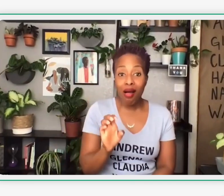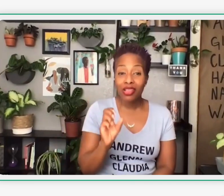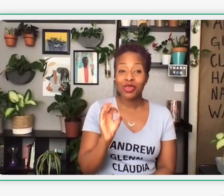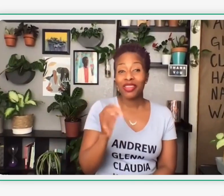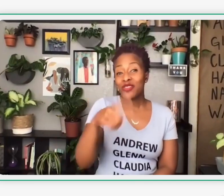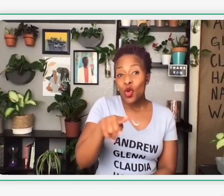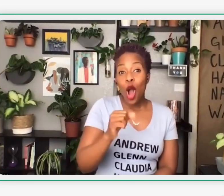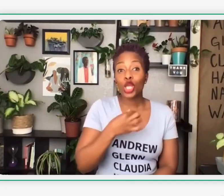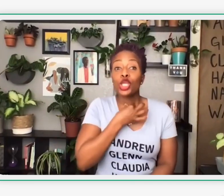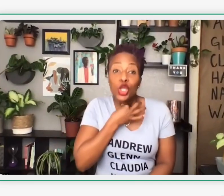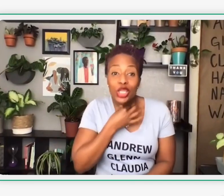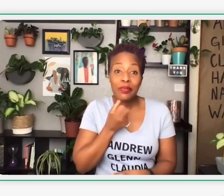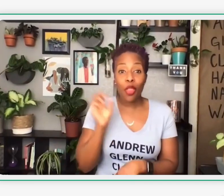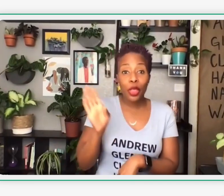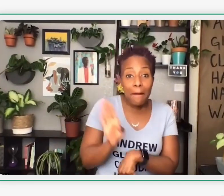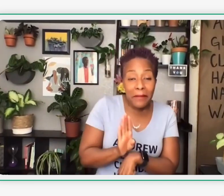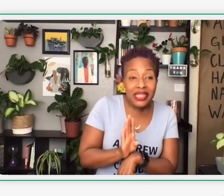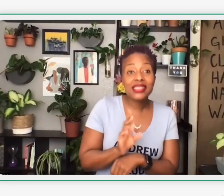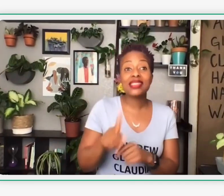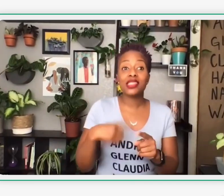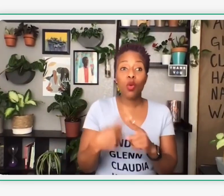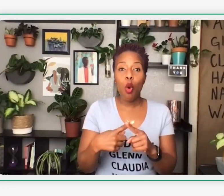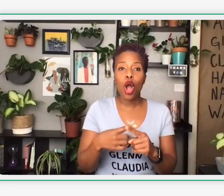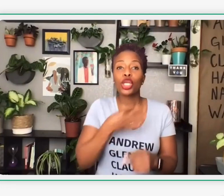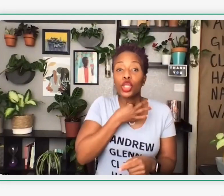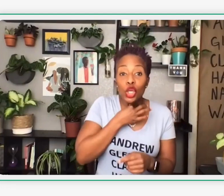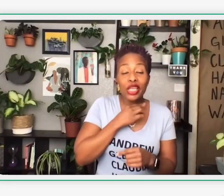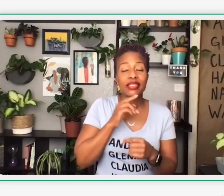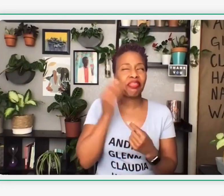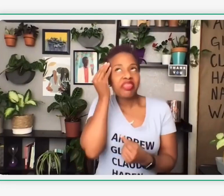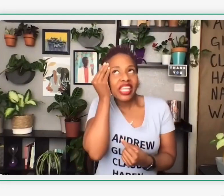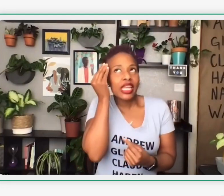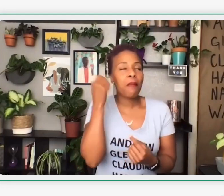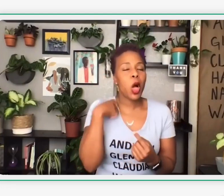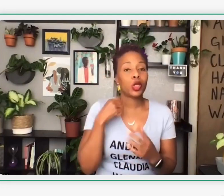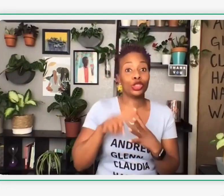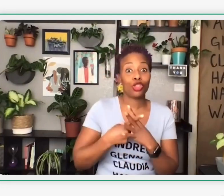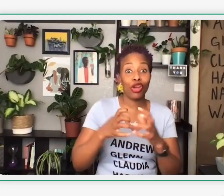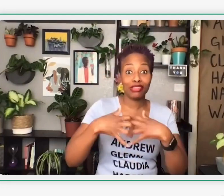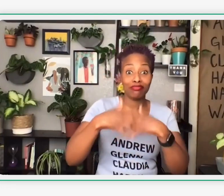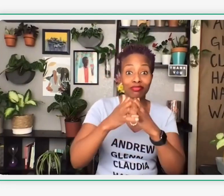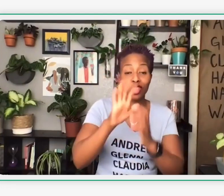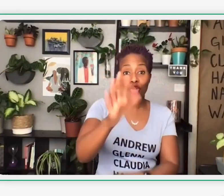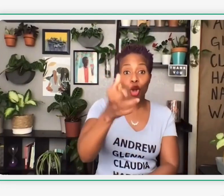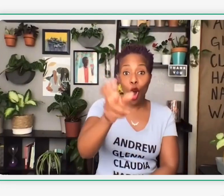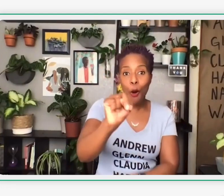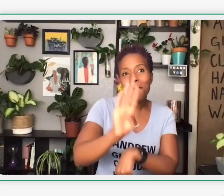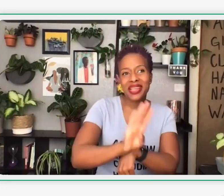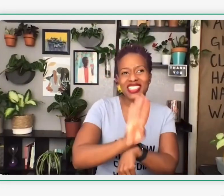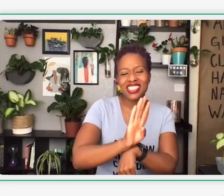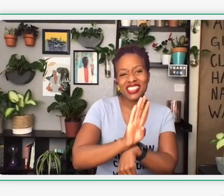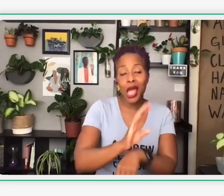Q&A style. So if you're wondering about their business or thinking about getting ready to start your own